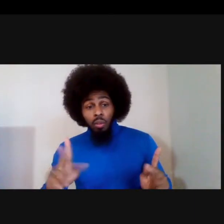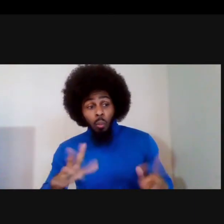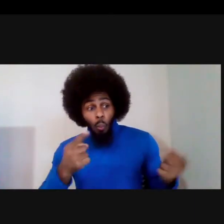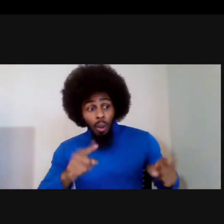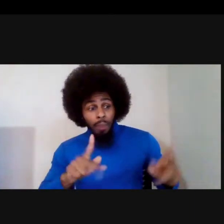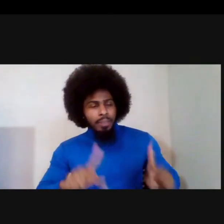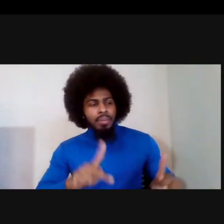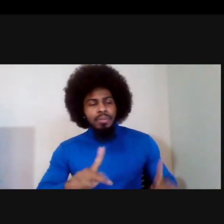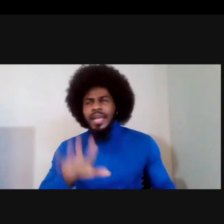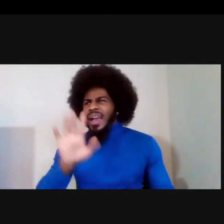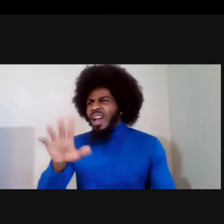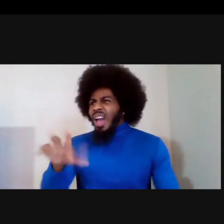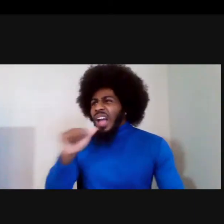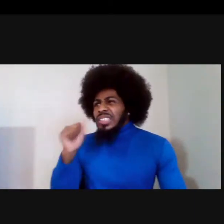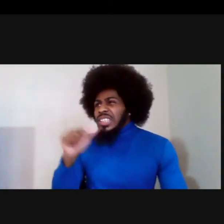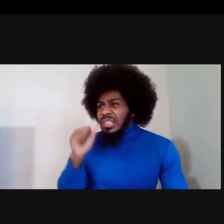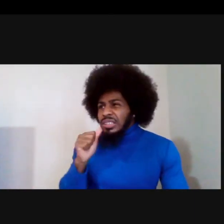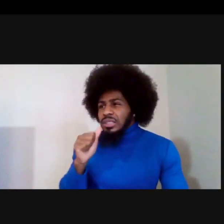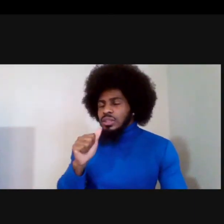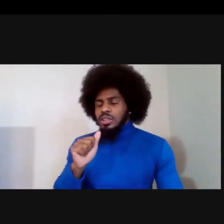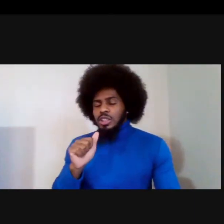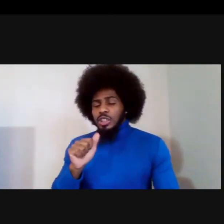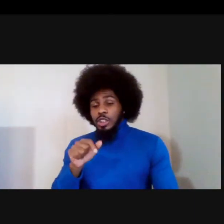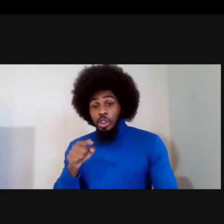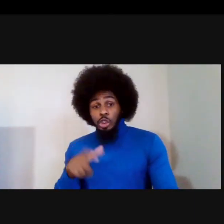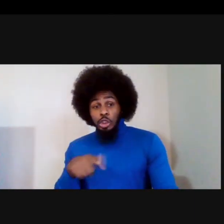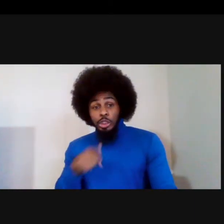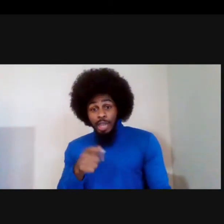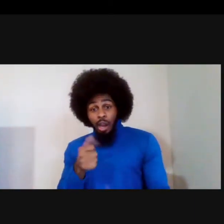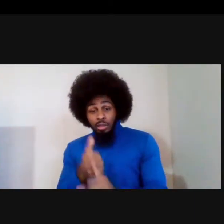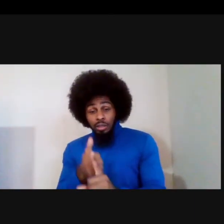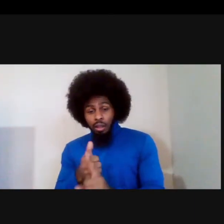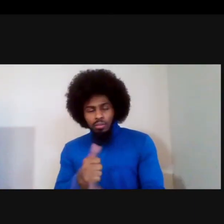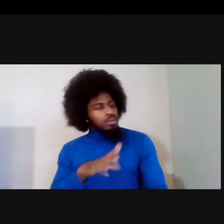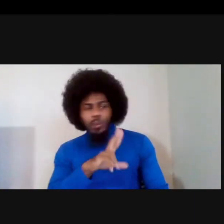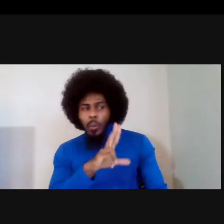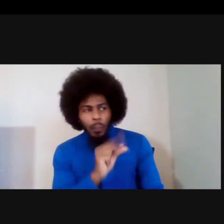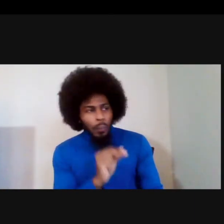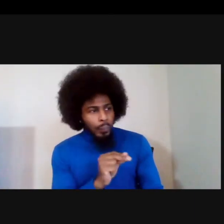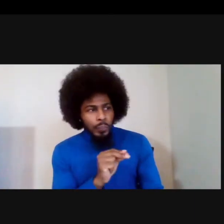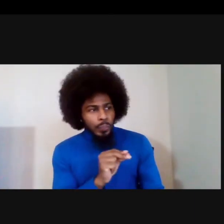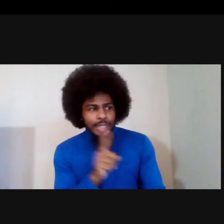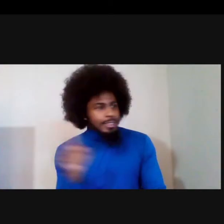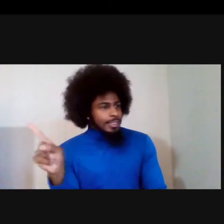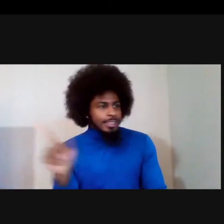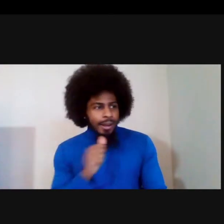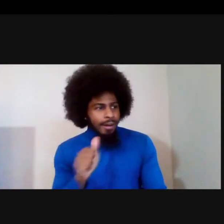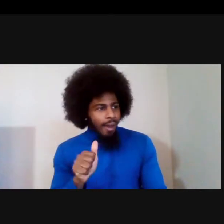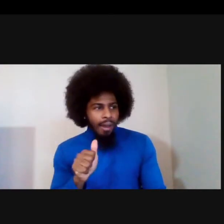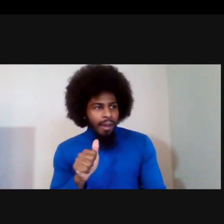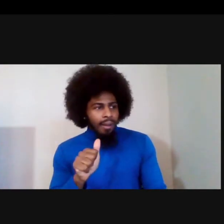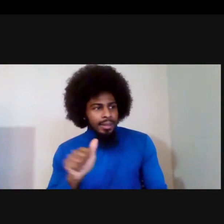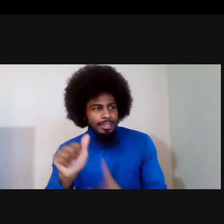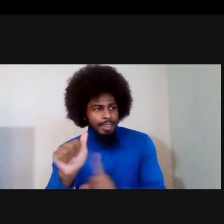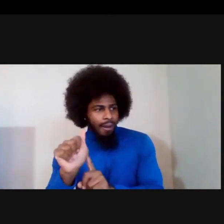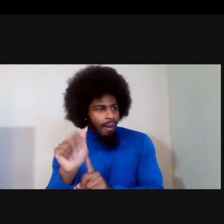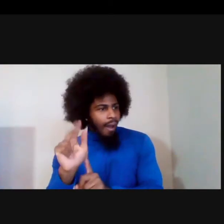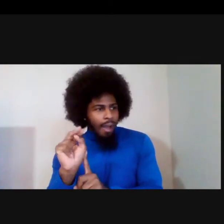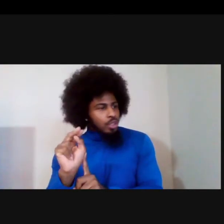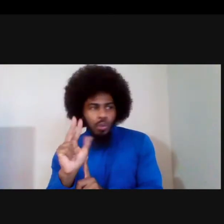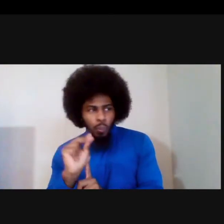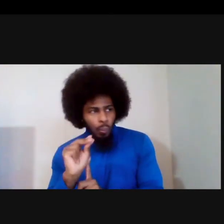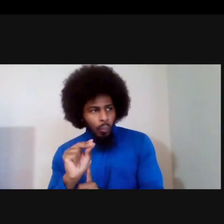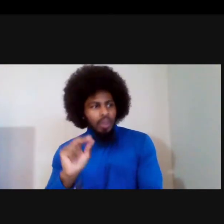no, that's not it. We're gonna do this differently. I just, you know, they give me hope. The children, they got it.